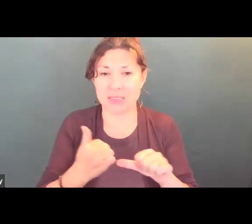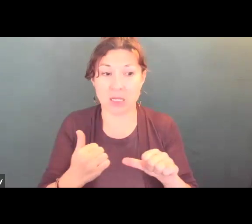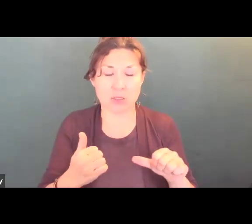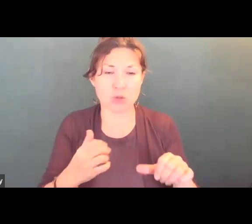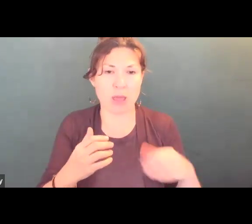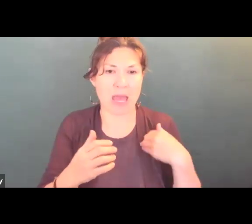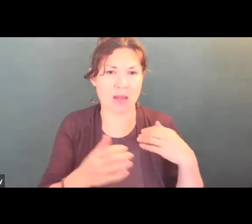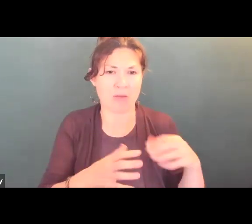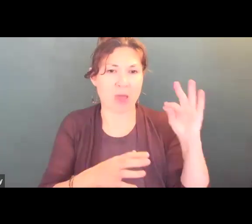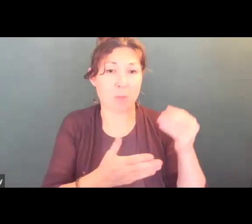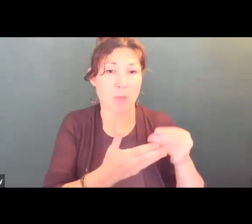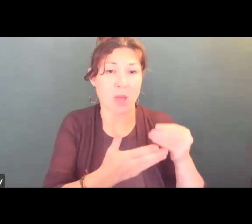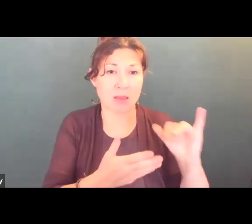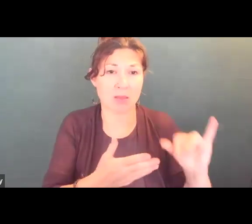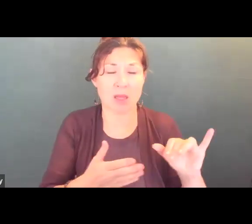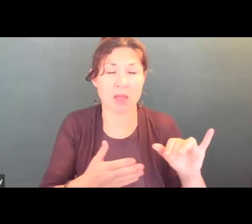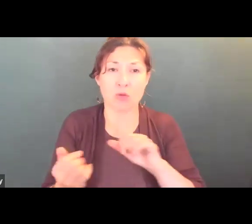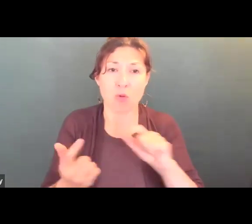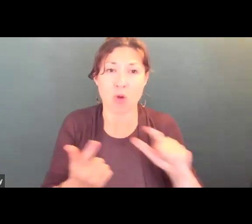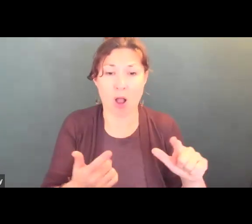2 staff members in the classroom.